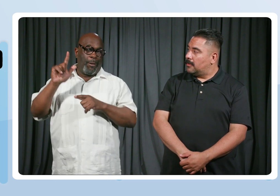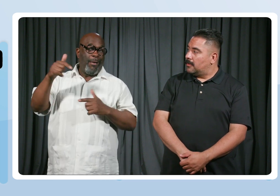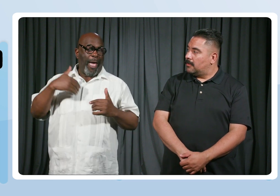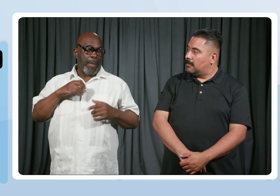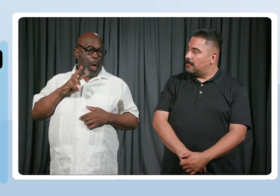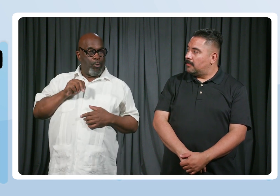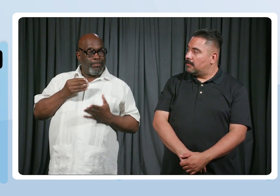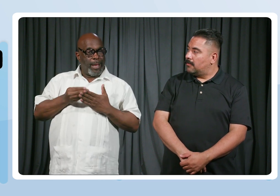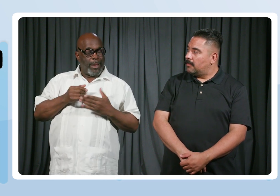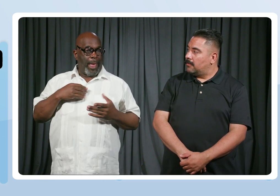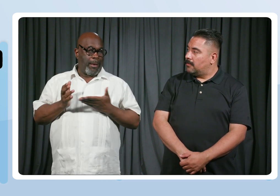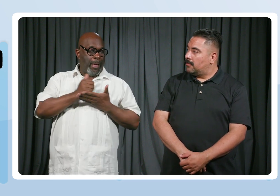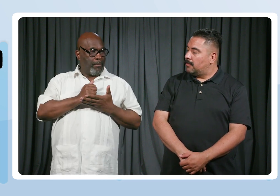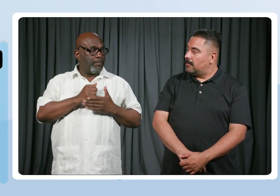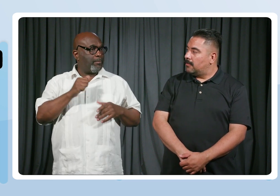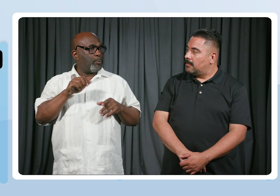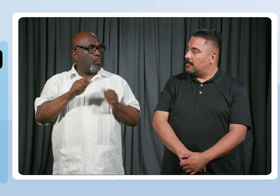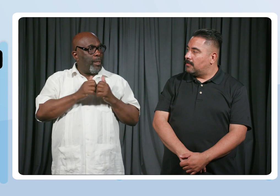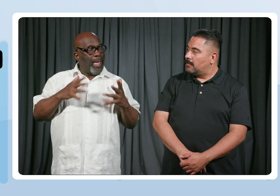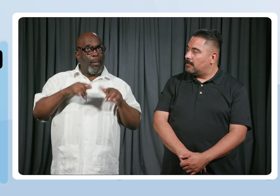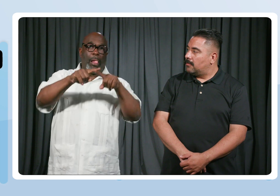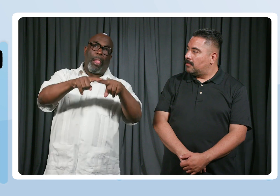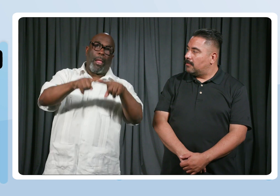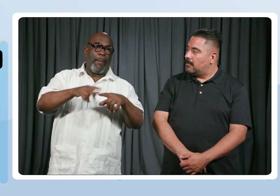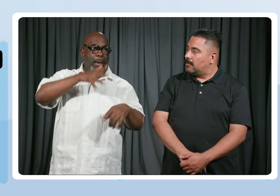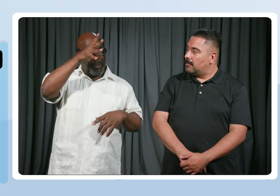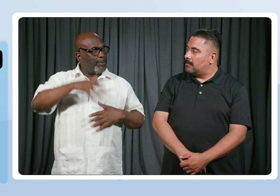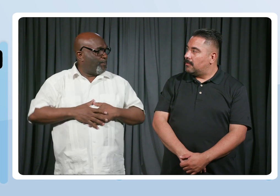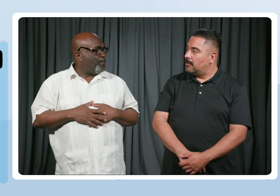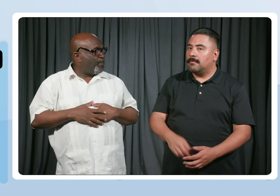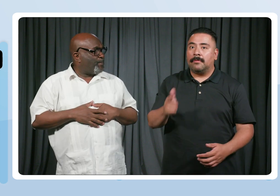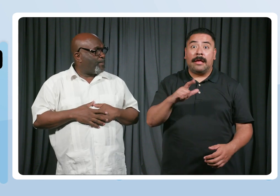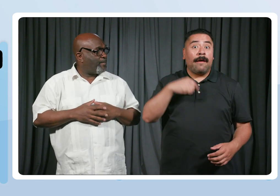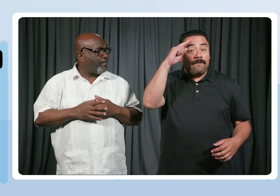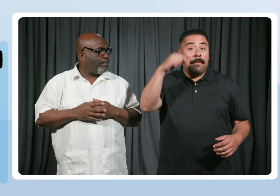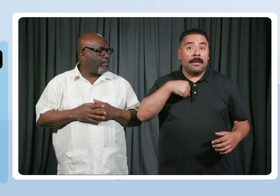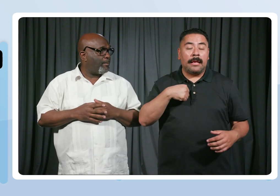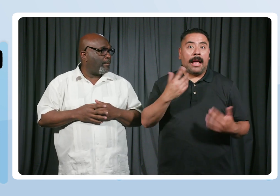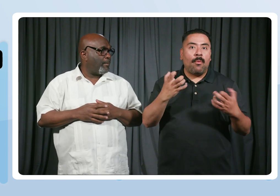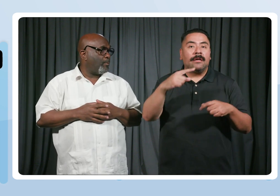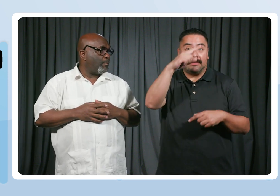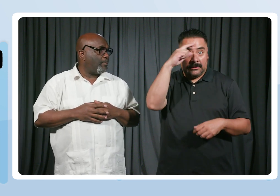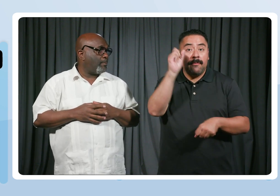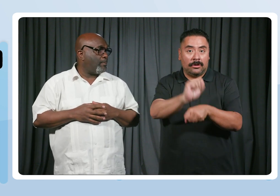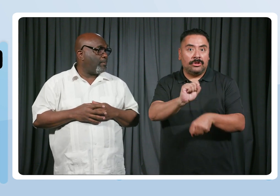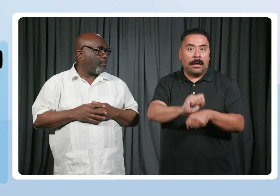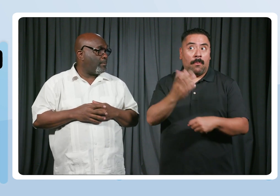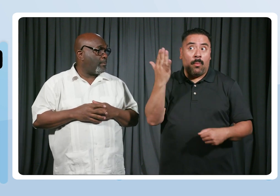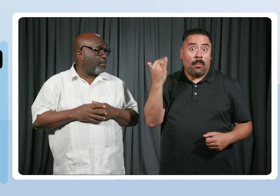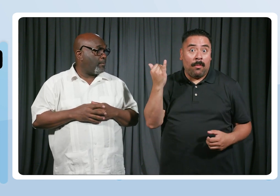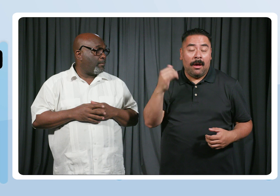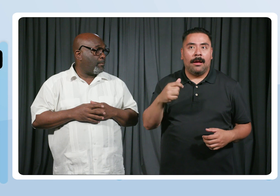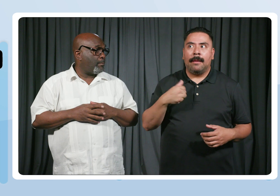and income by myself without relying on my parents. For me, the reason I wanted a summer job was